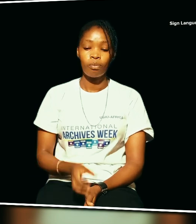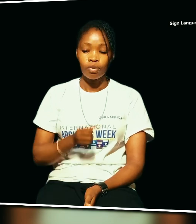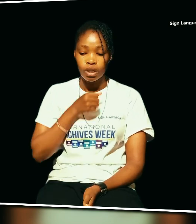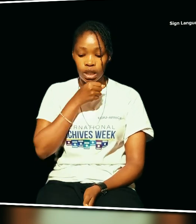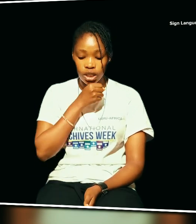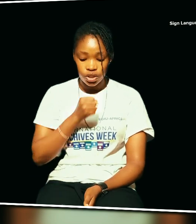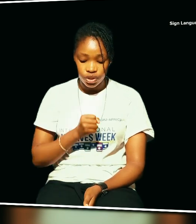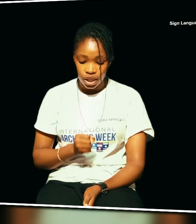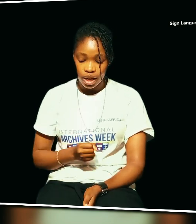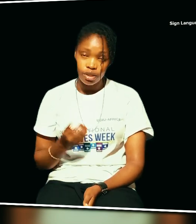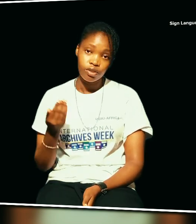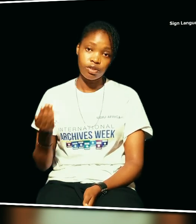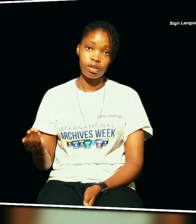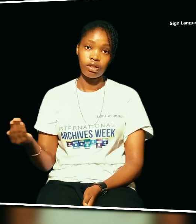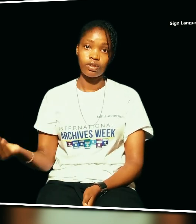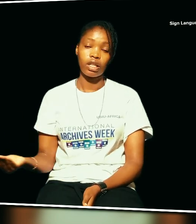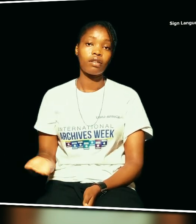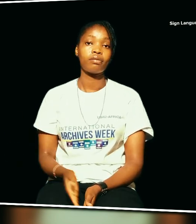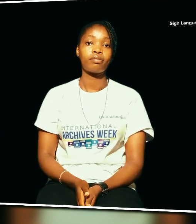Grandchildren.